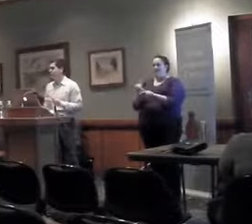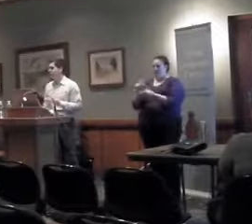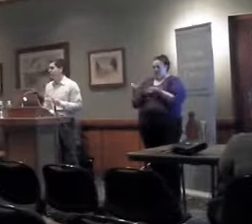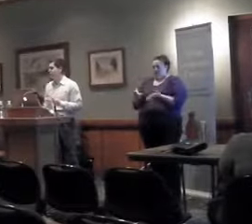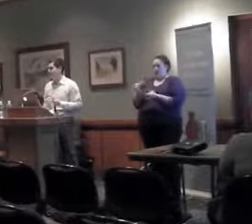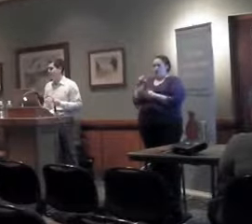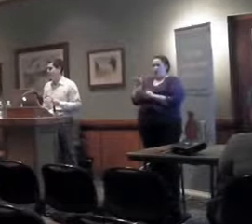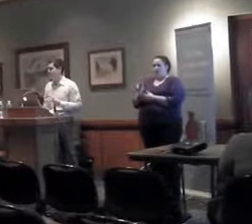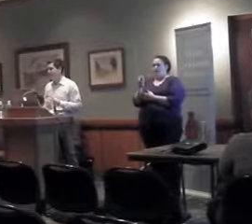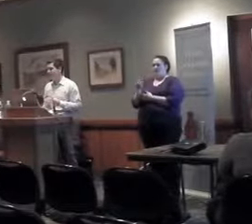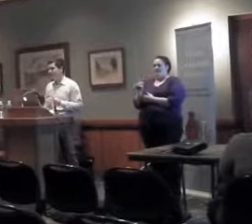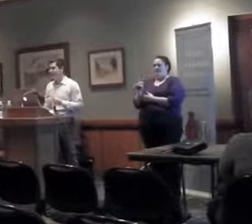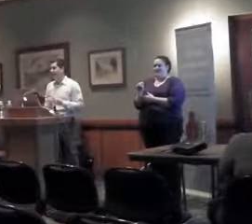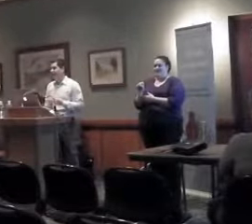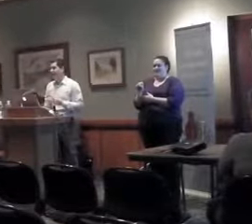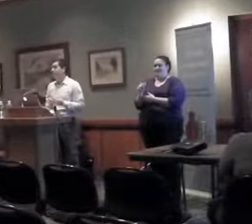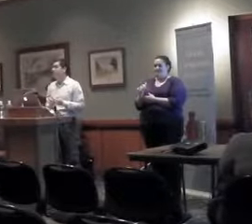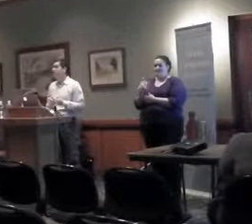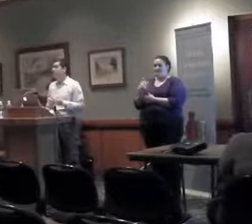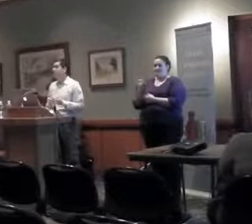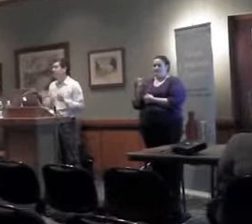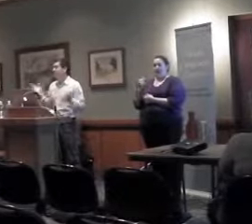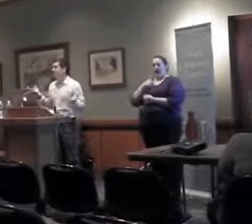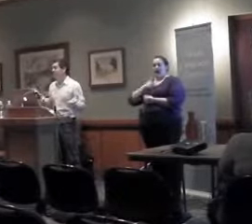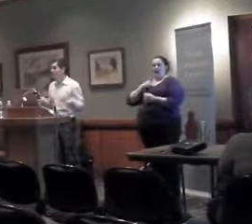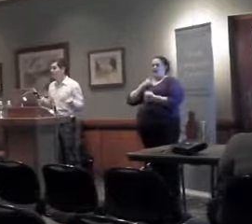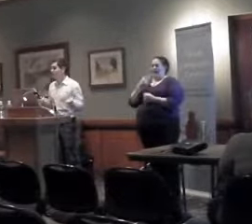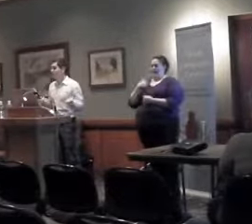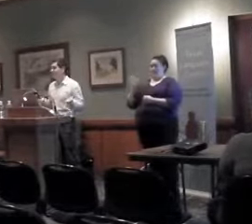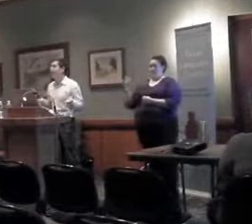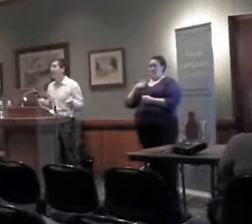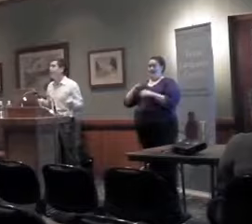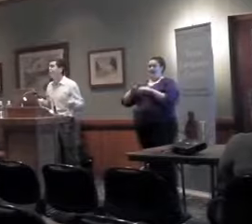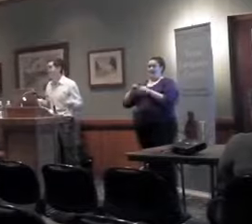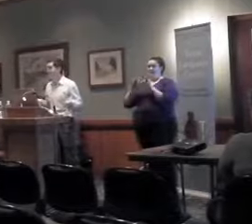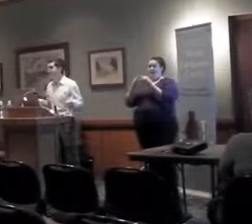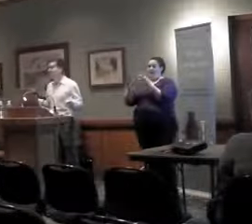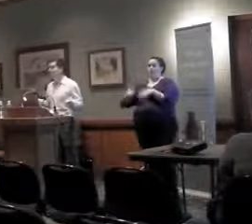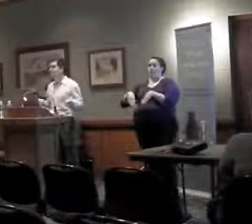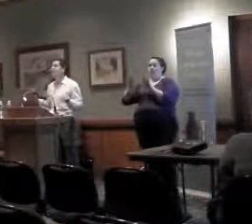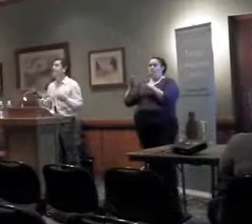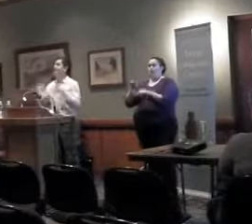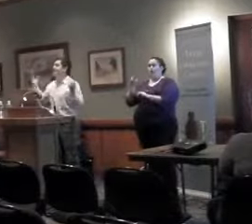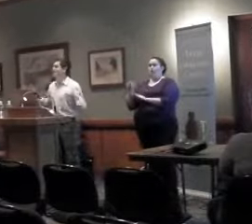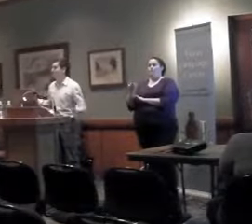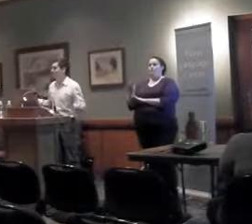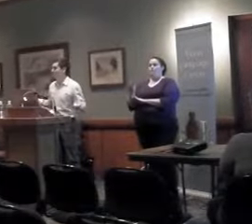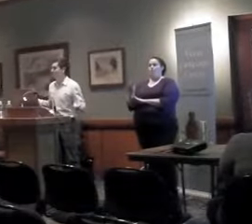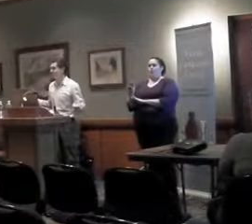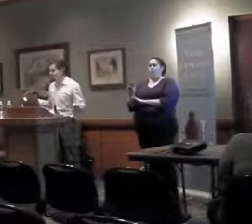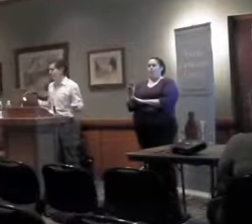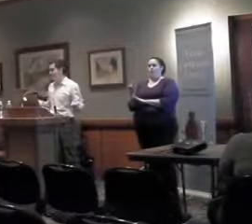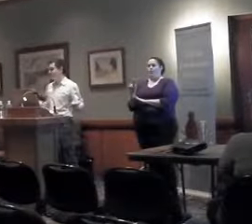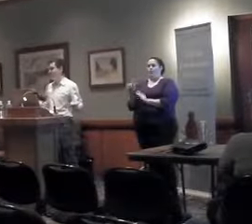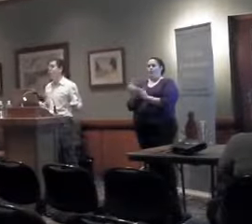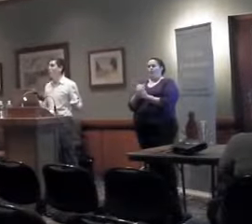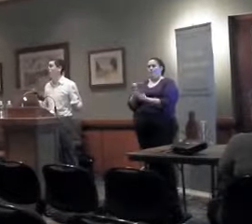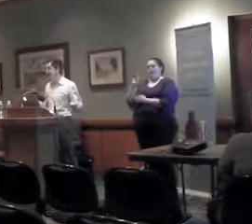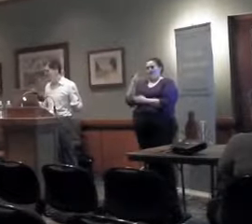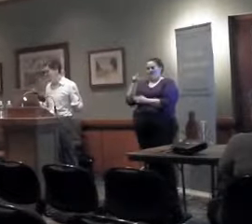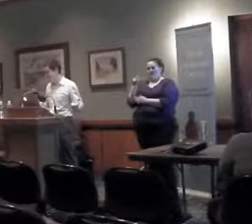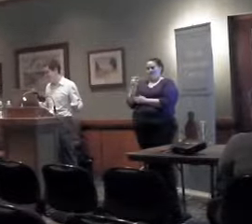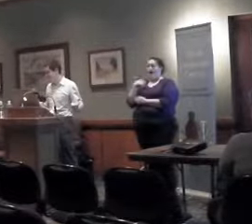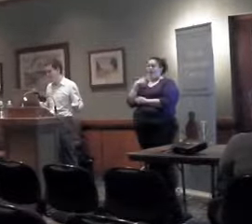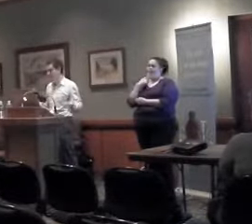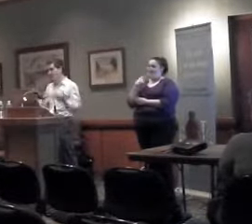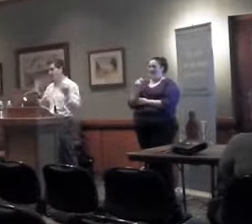I grew up in New Mexico, right? And my family's been in New Mexico since 1800. I could say Spanish is a language that's indigenous to the